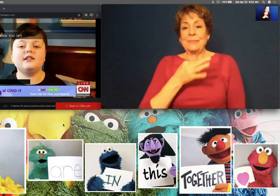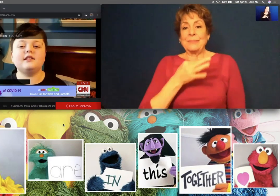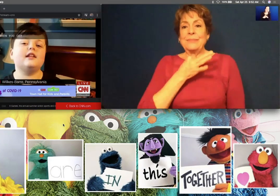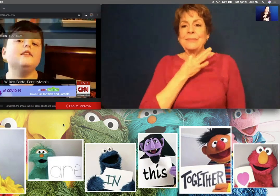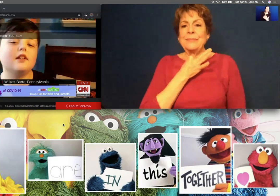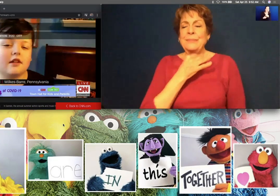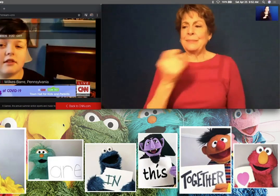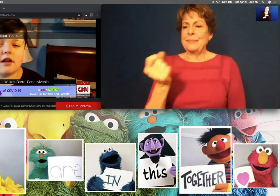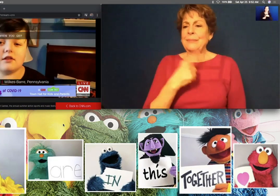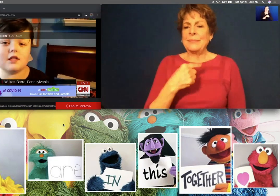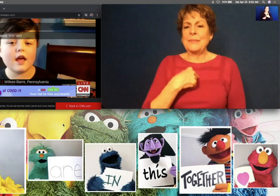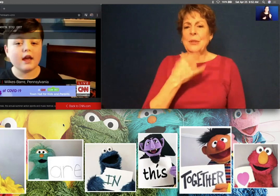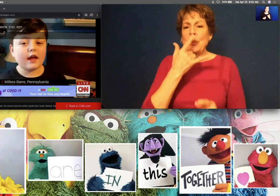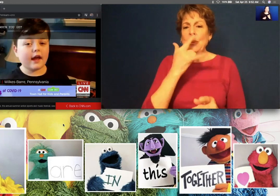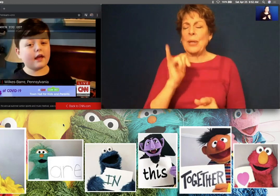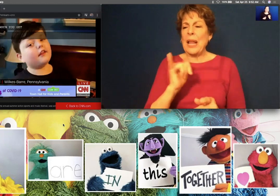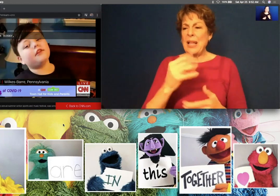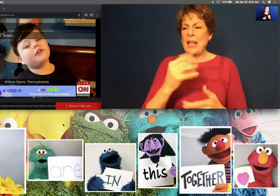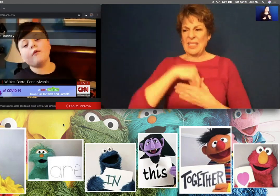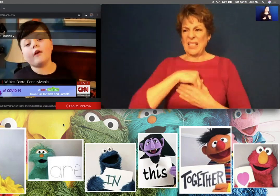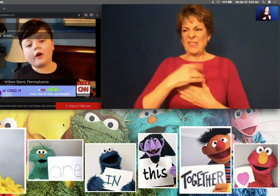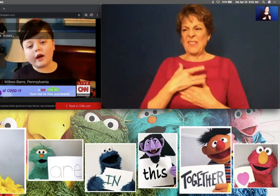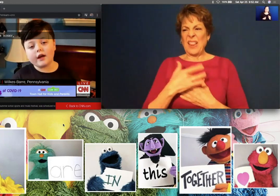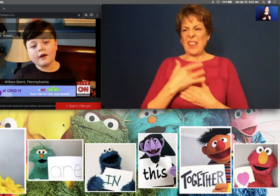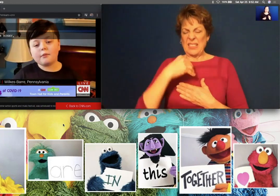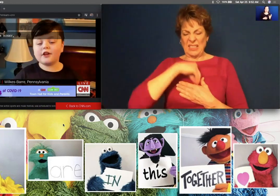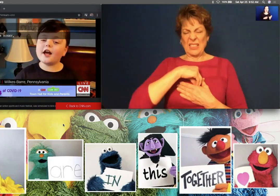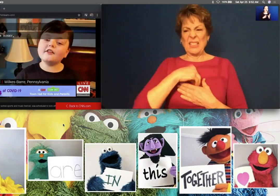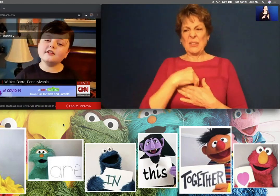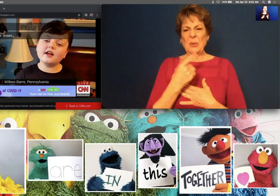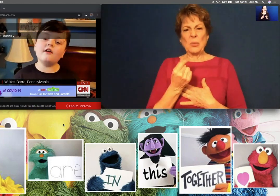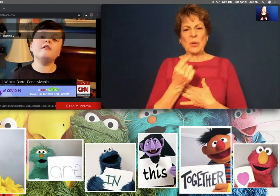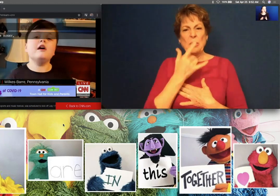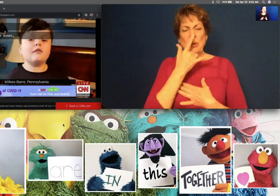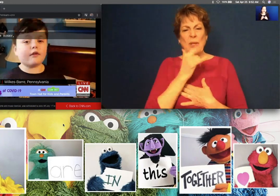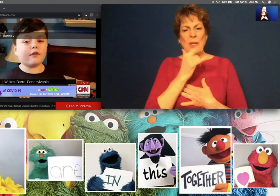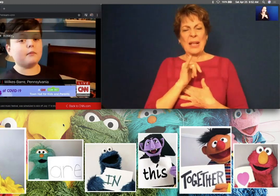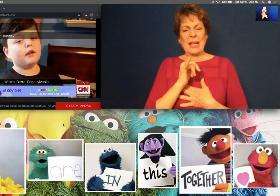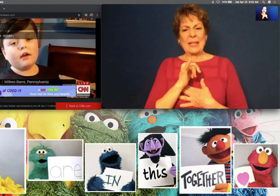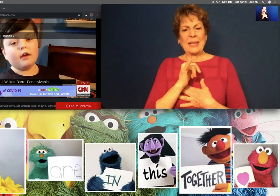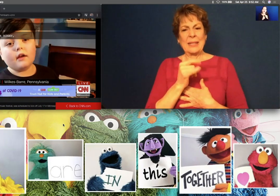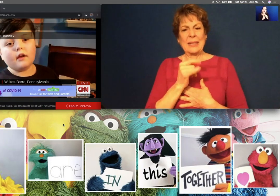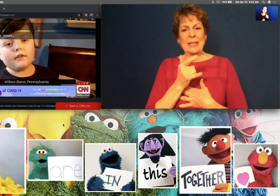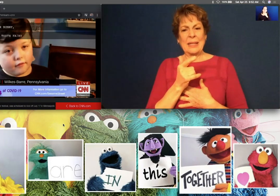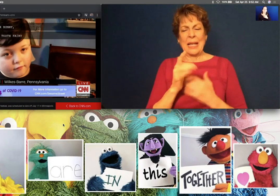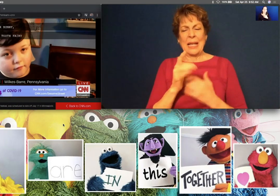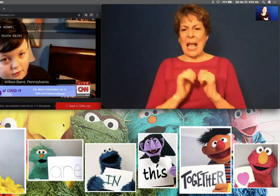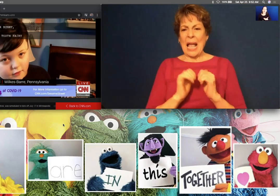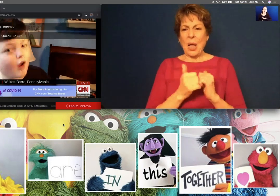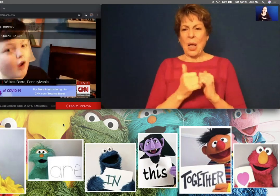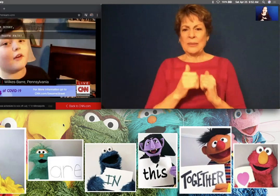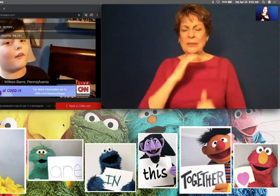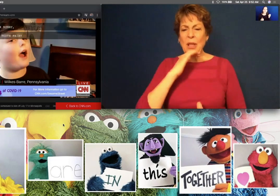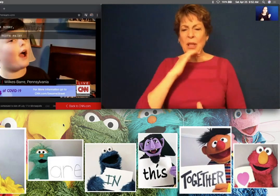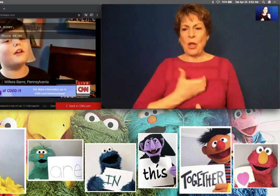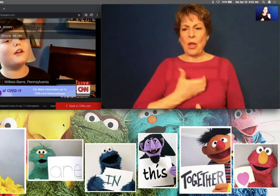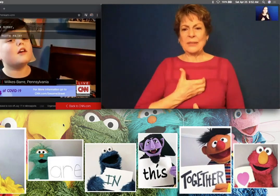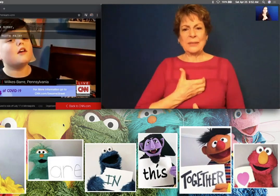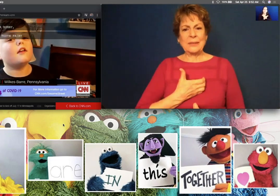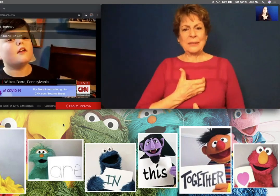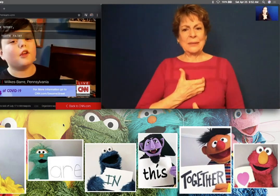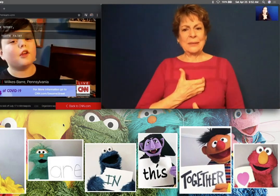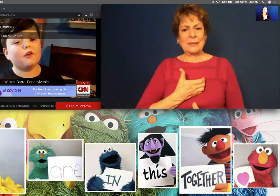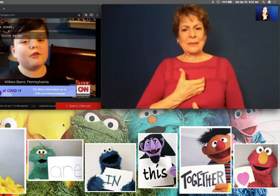How does it feel when you get the coronavirus? How can the Easter Bunny, Santa Claus, and the